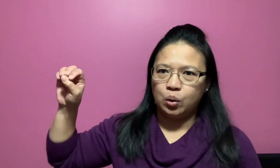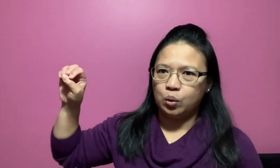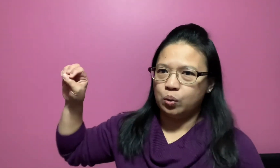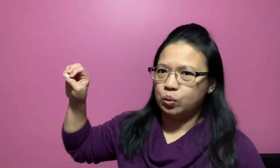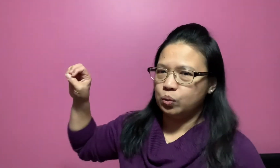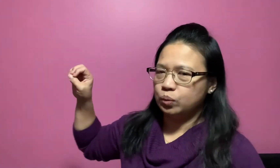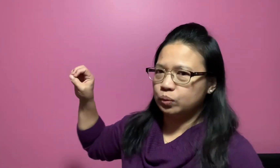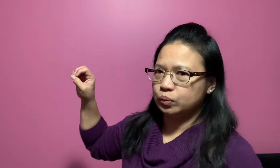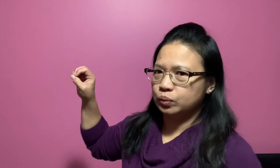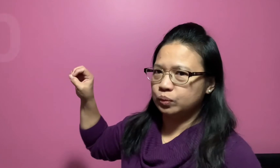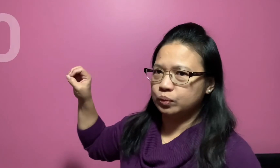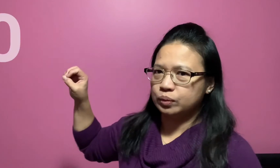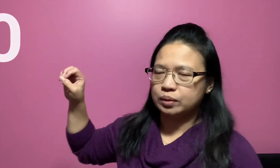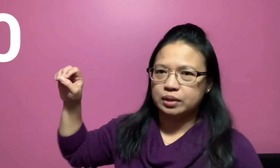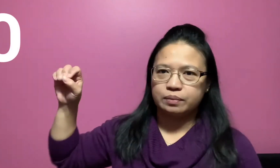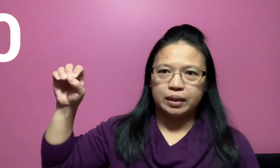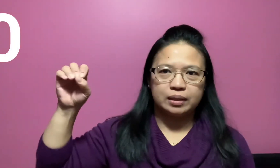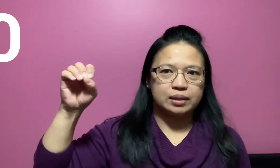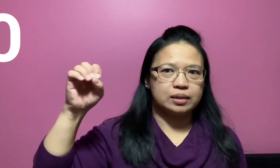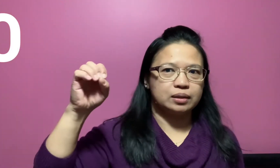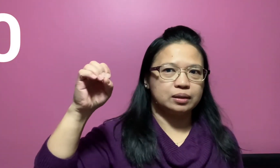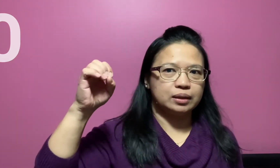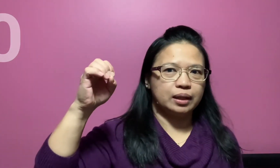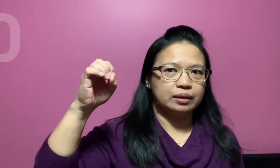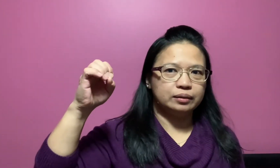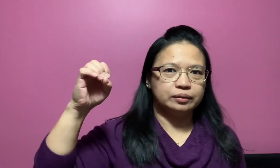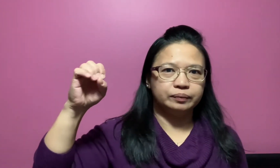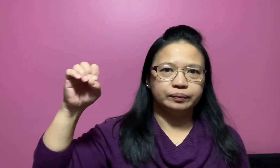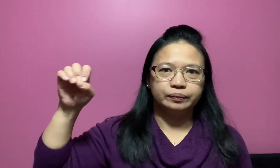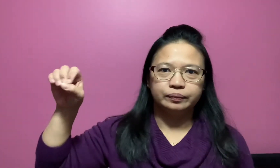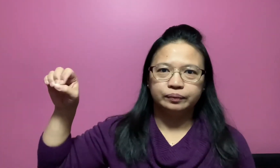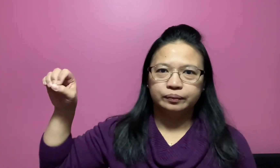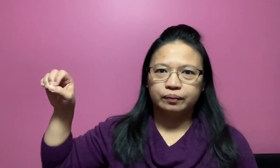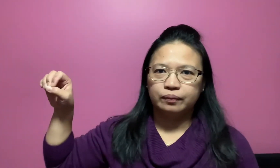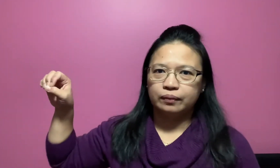O. Let's make a circle there.